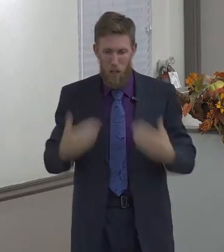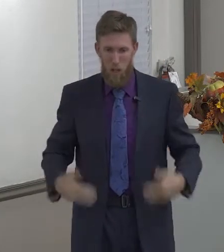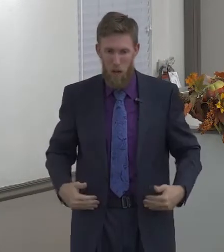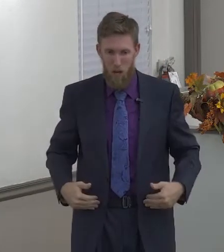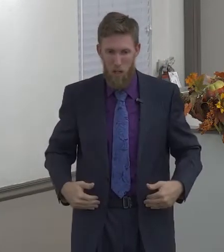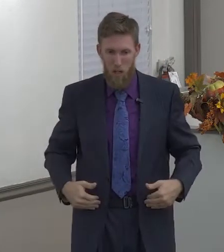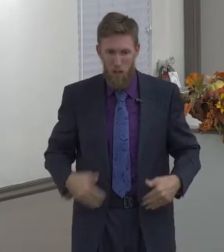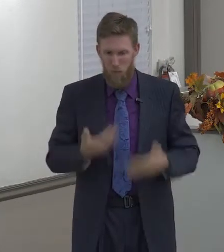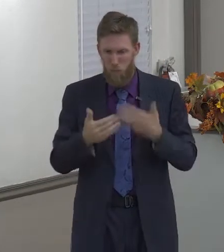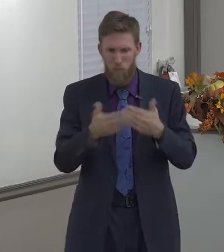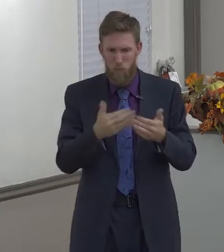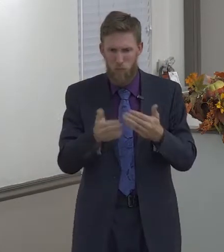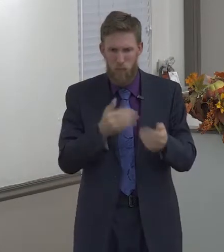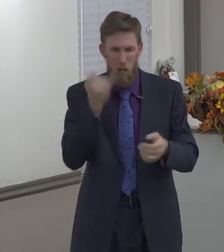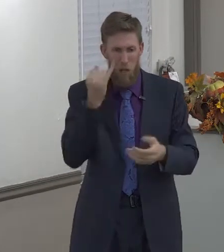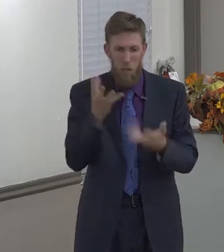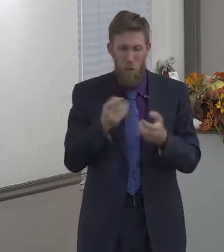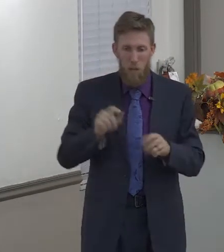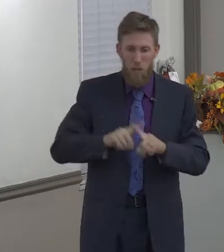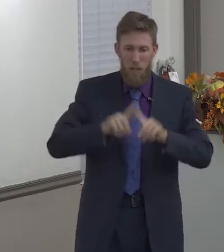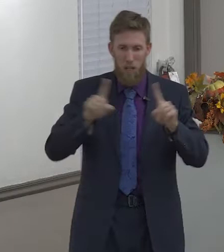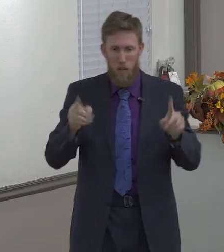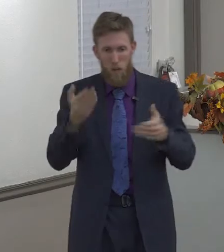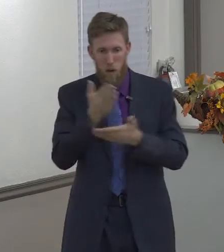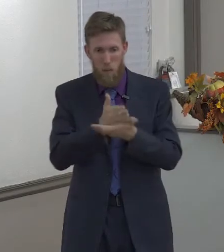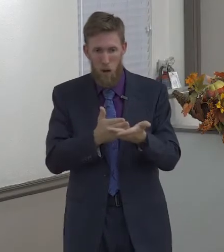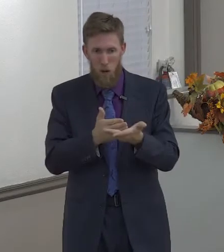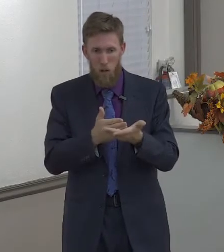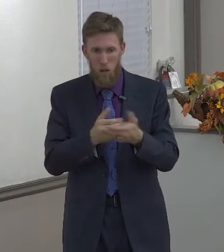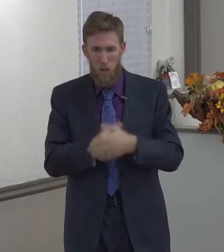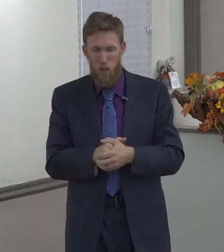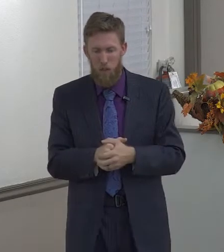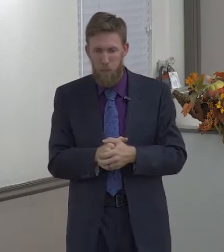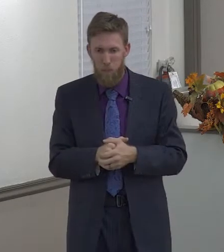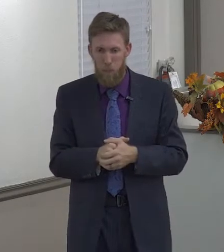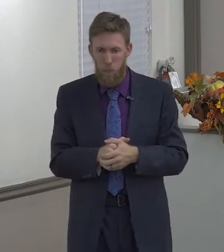whole were hearing, where were the smelling?